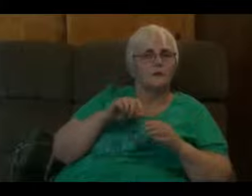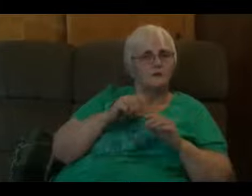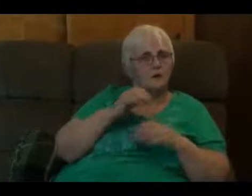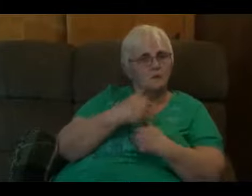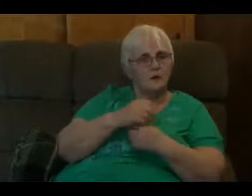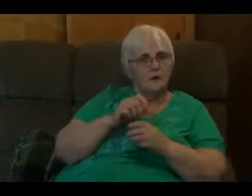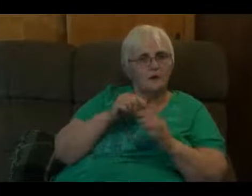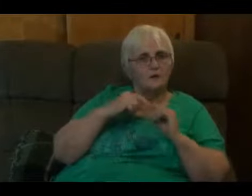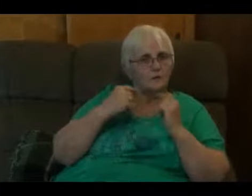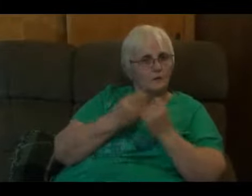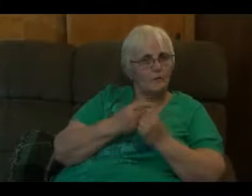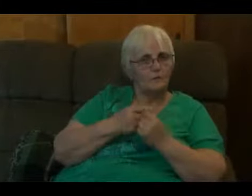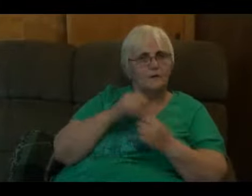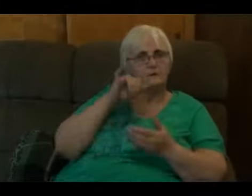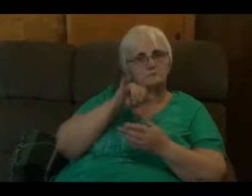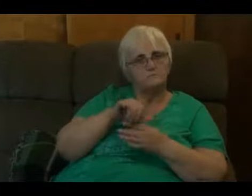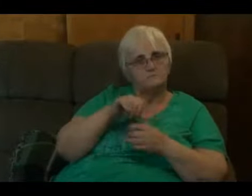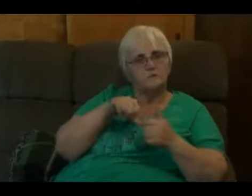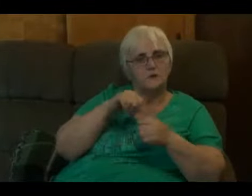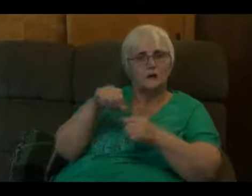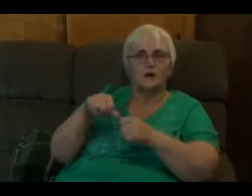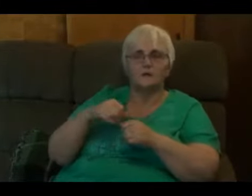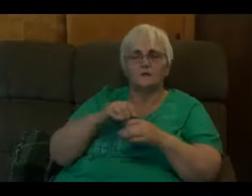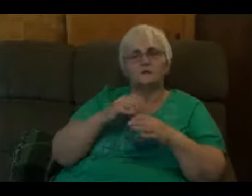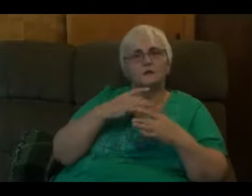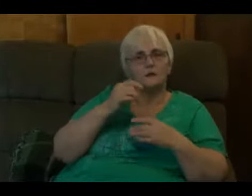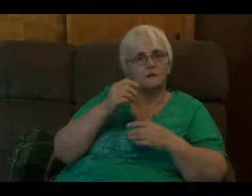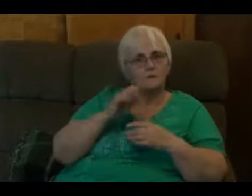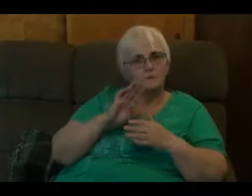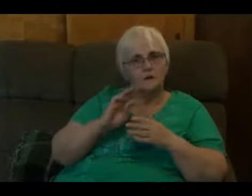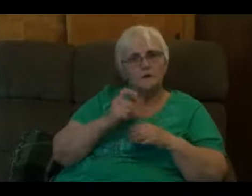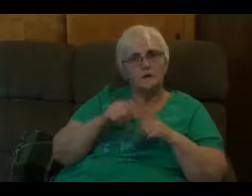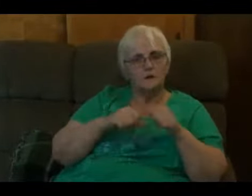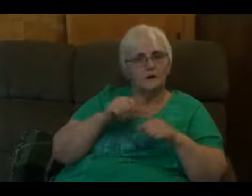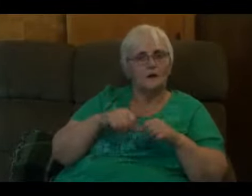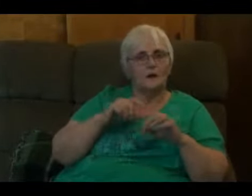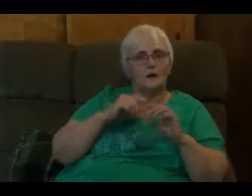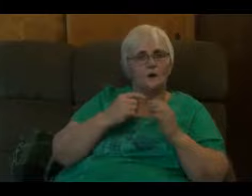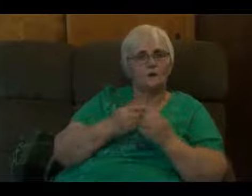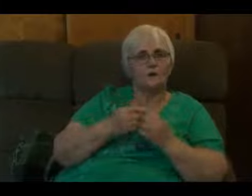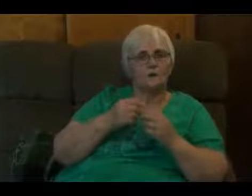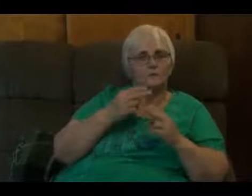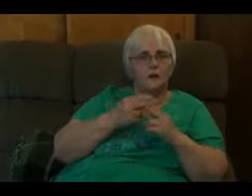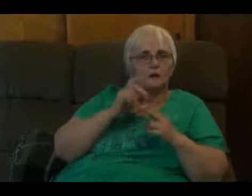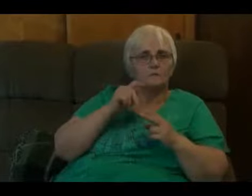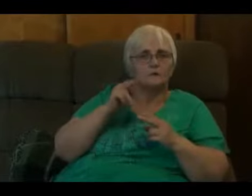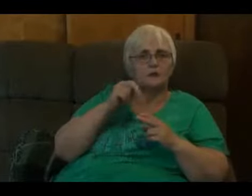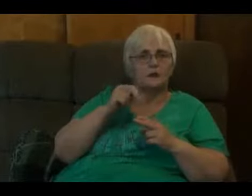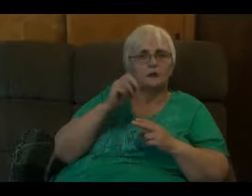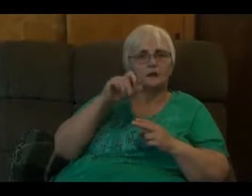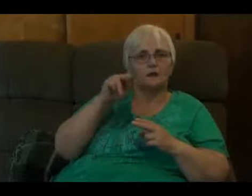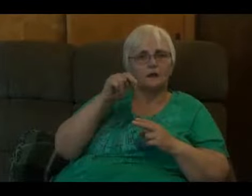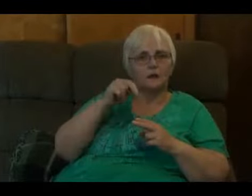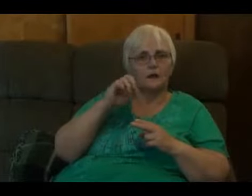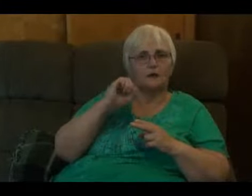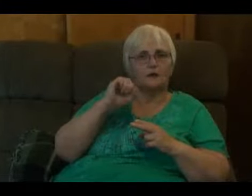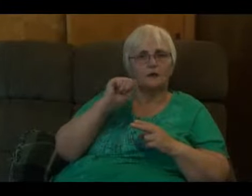out. You know, whether it be, you know, there's a group called Tin Can Sailors. Those are sailors that were